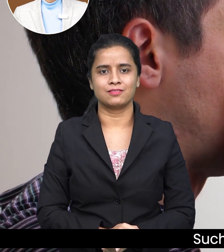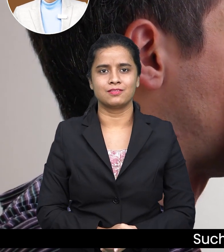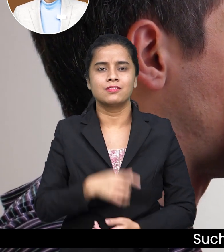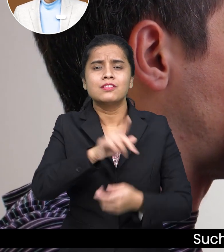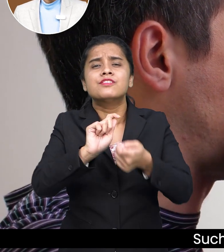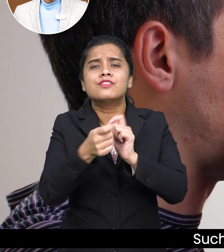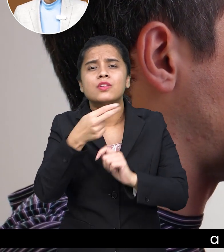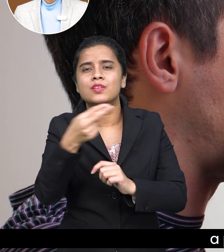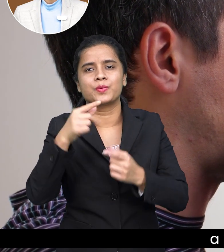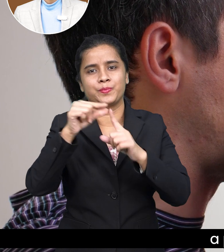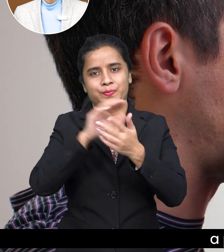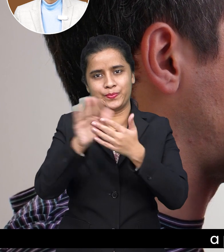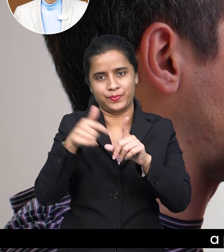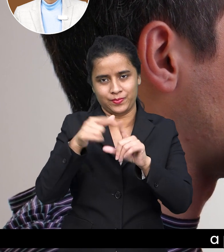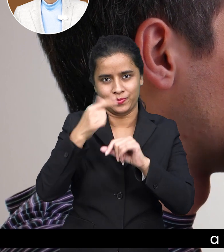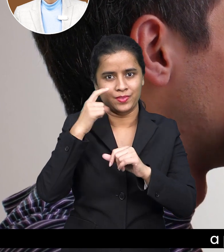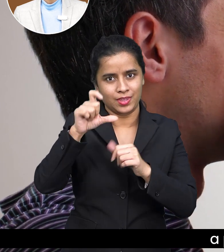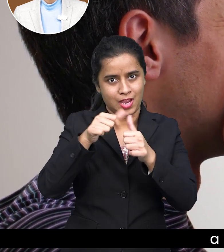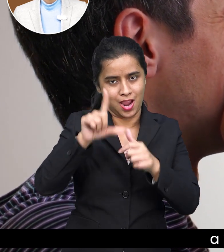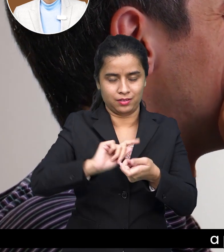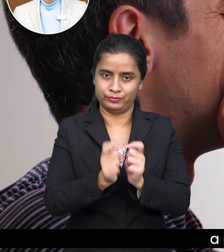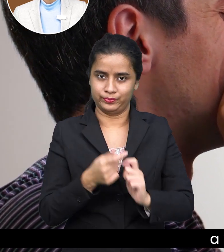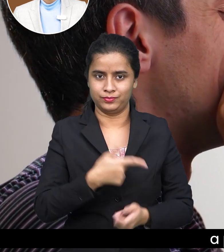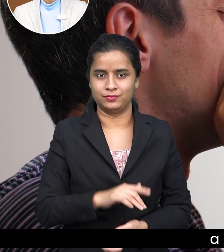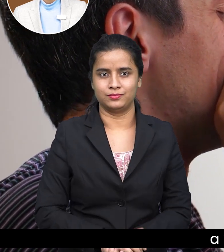Such a change is called a physical change.